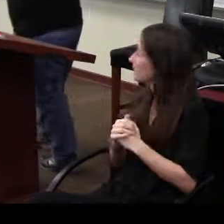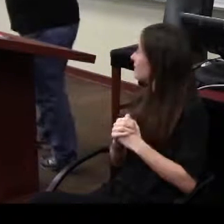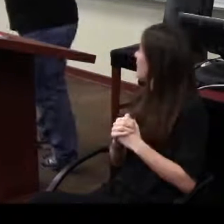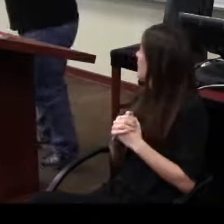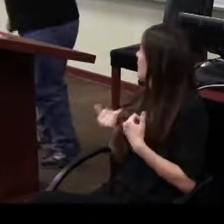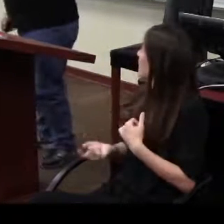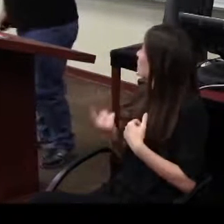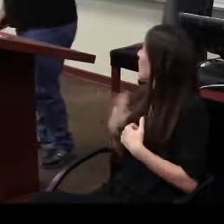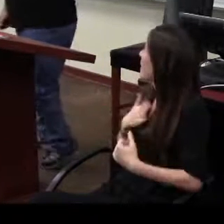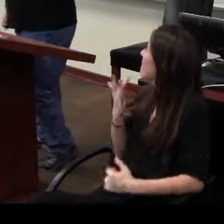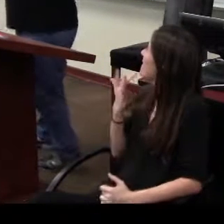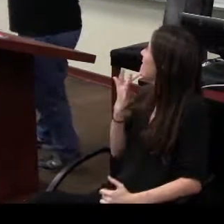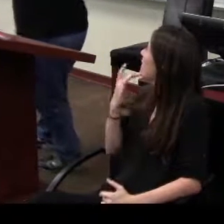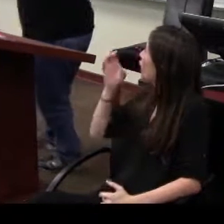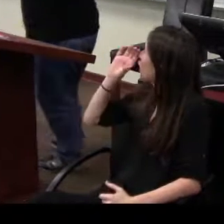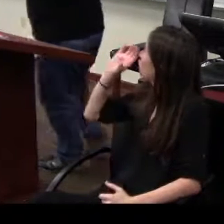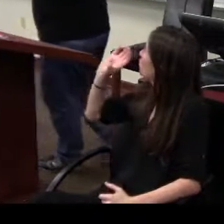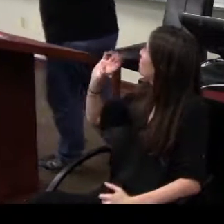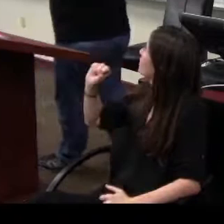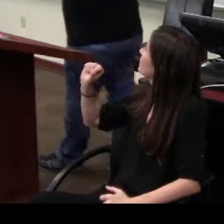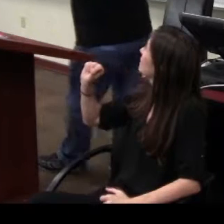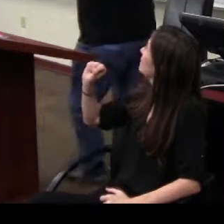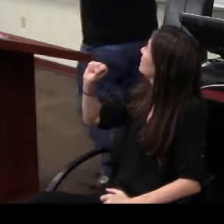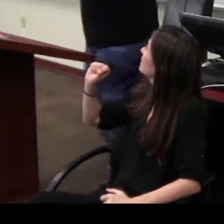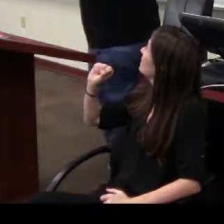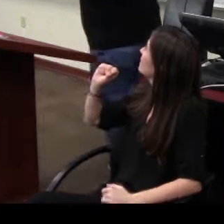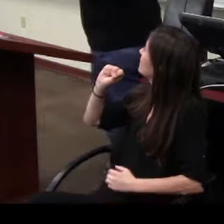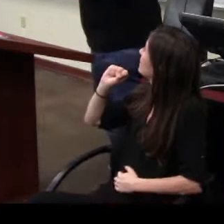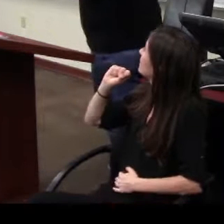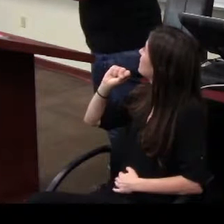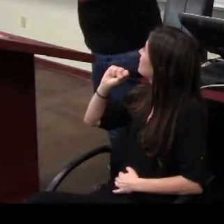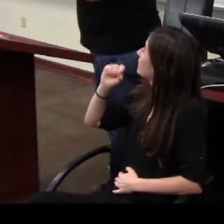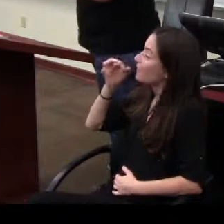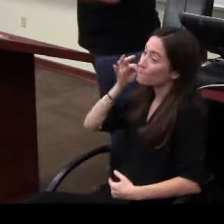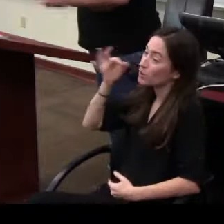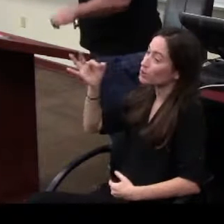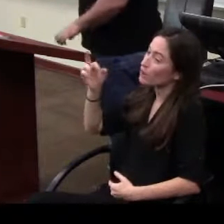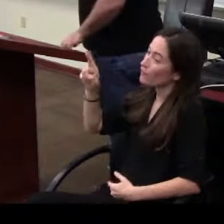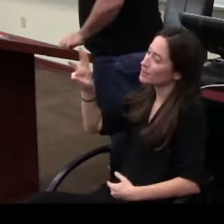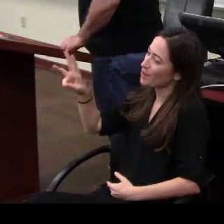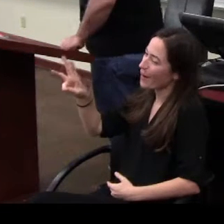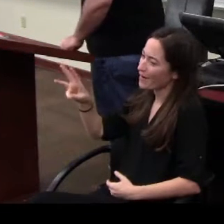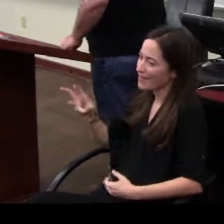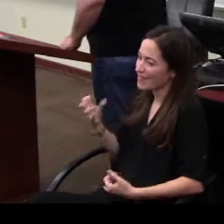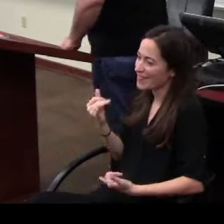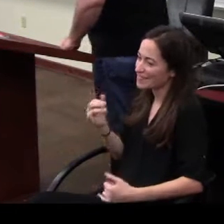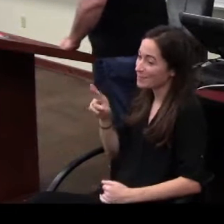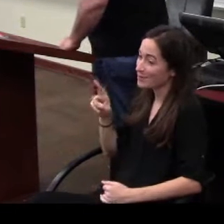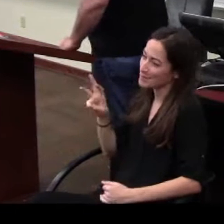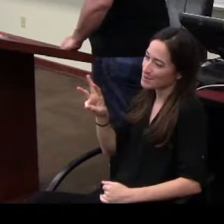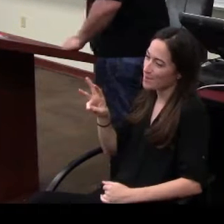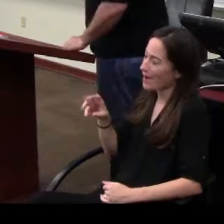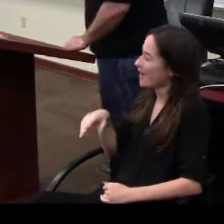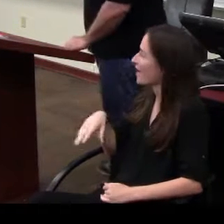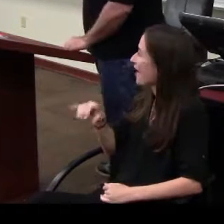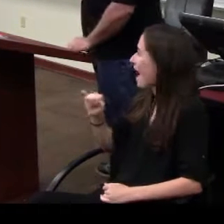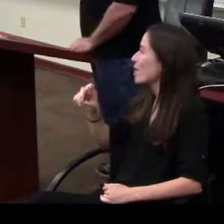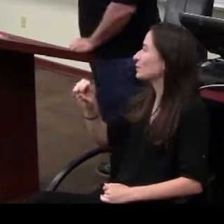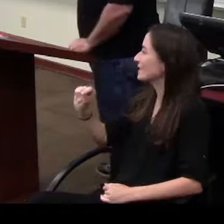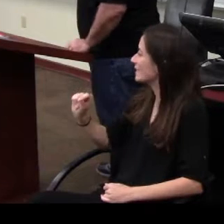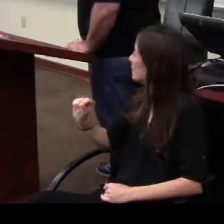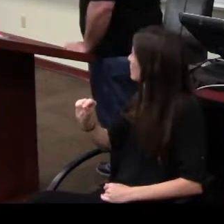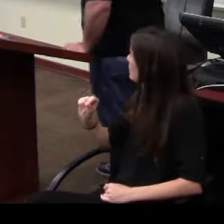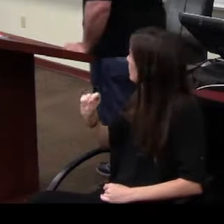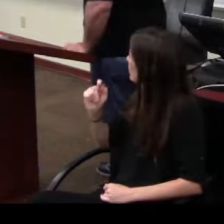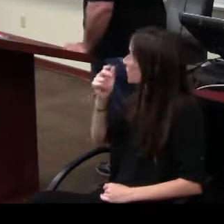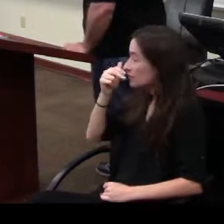favorite cartoons here, right? The future of ransomware. This is ransomware IoT, right? It's funny, because this was